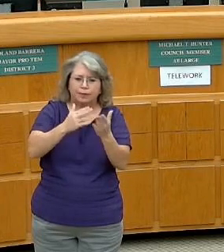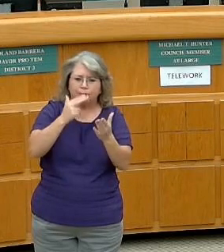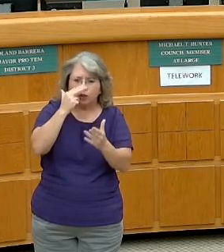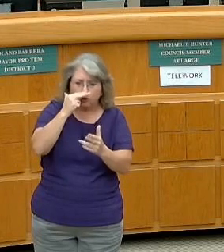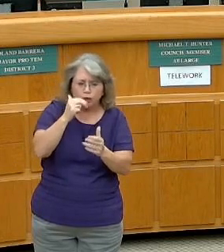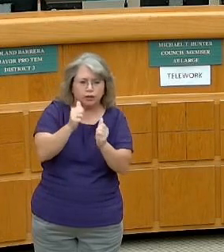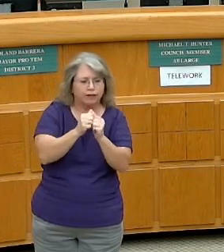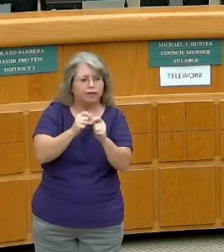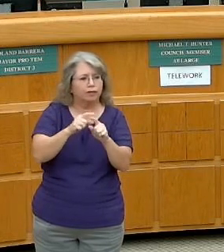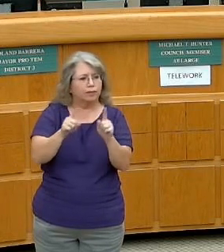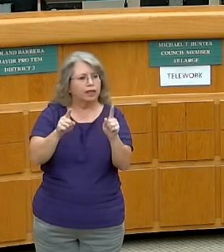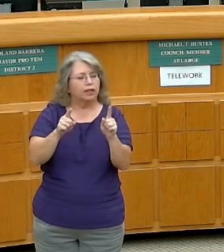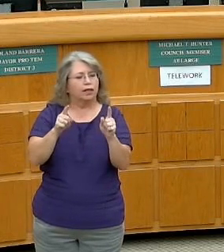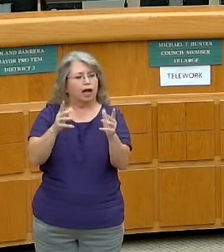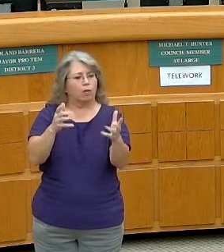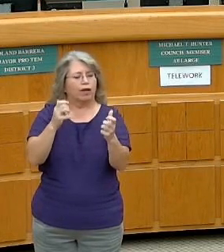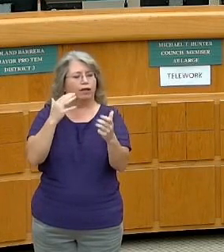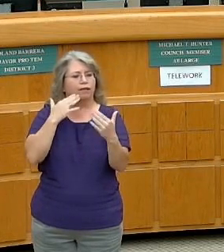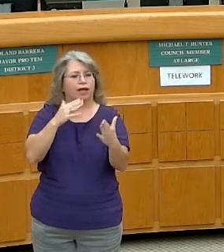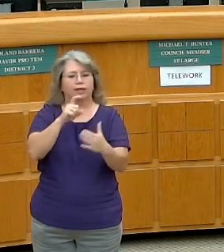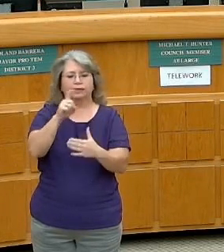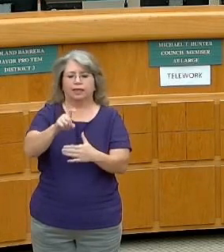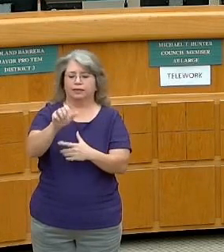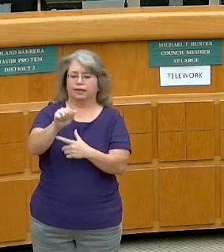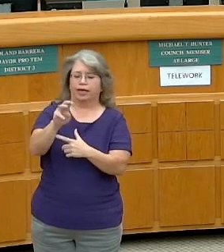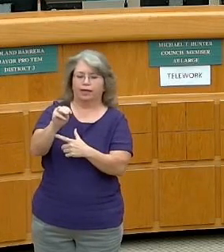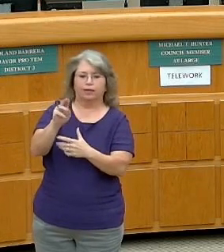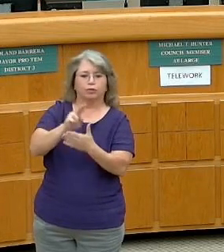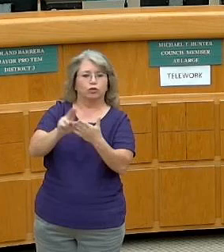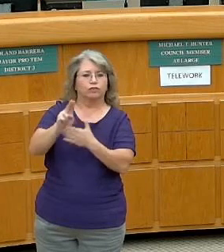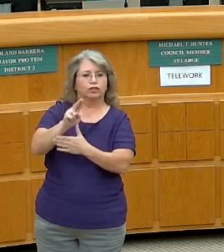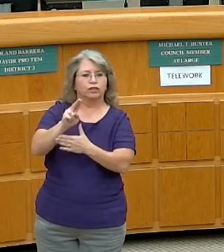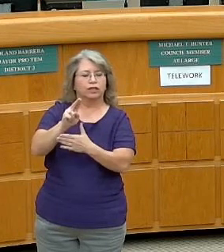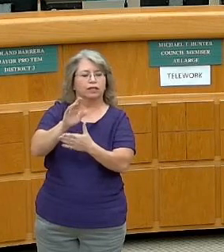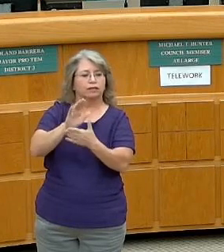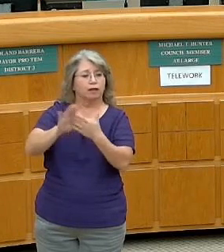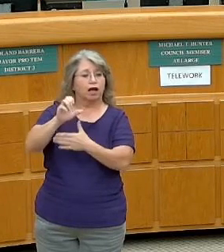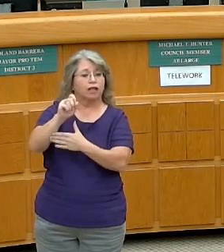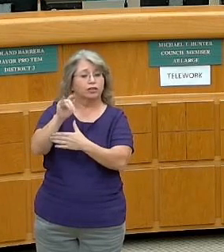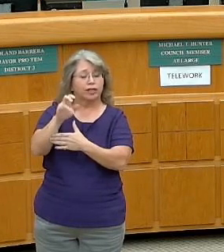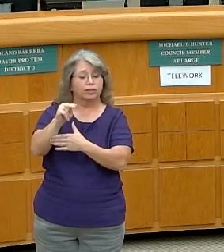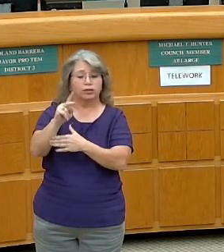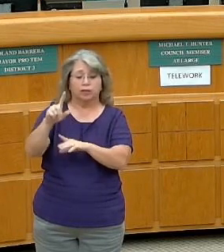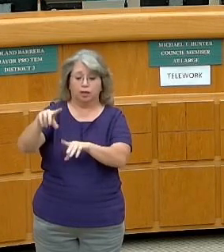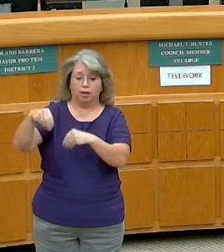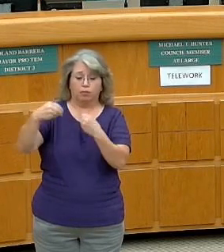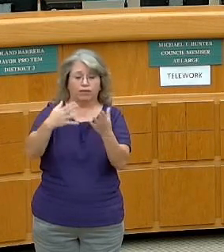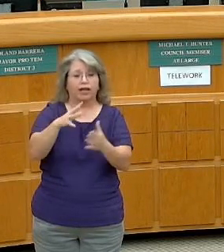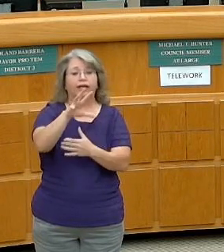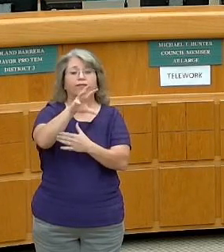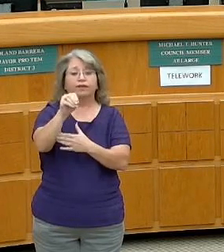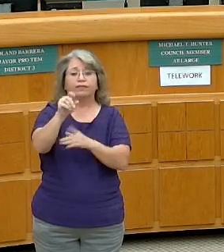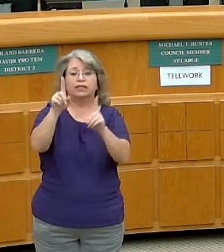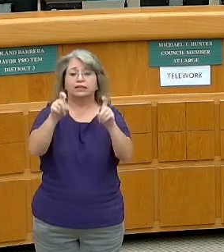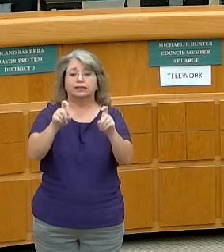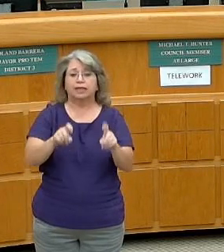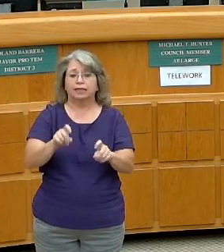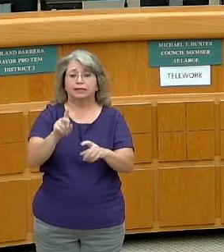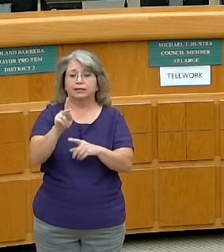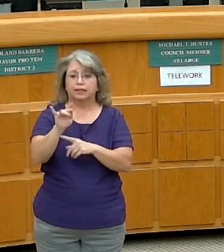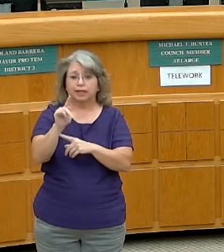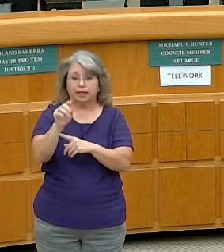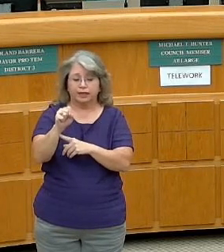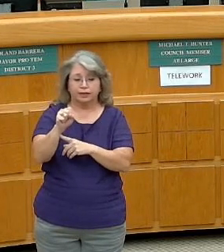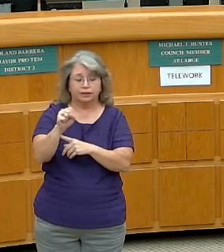thank Texas A&M University College Station. They have provided 50 testing kits, and